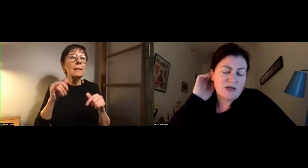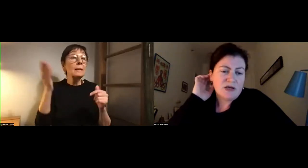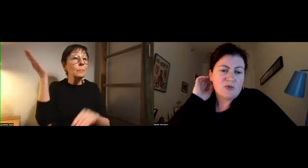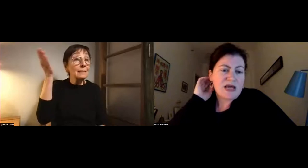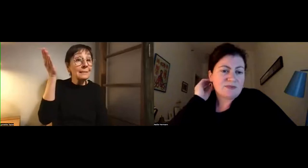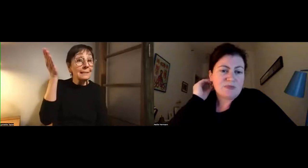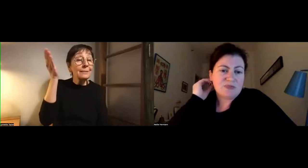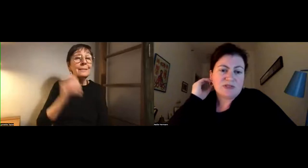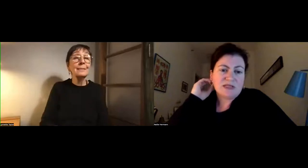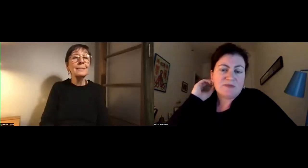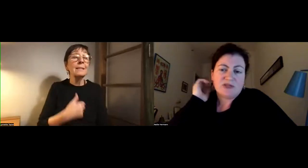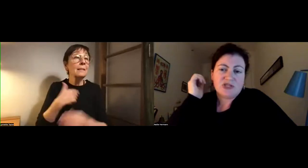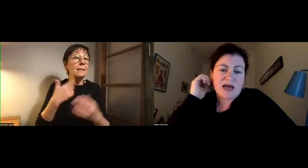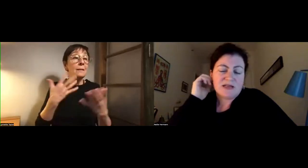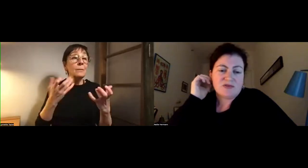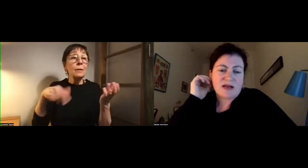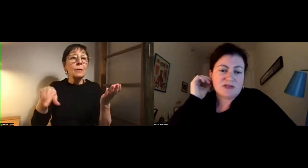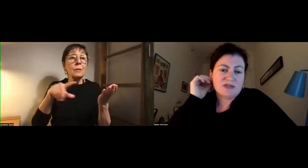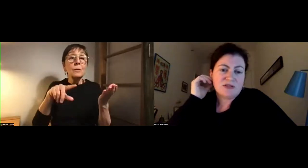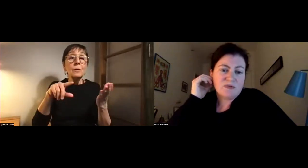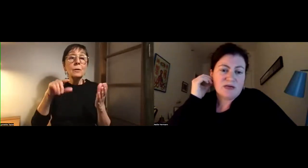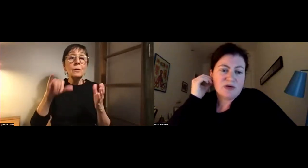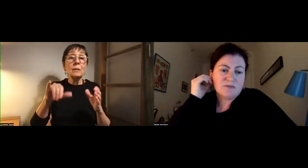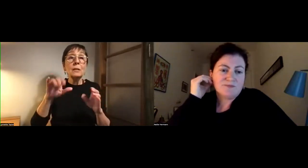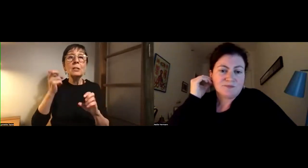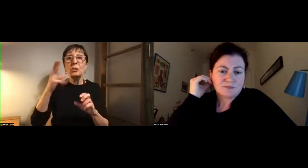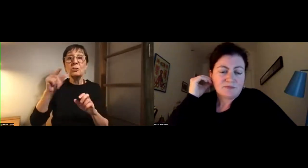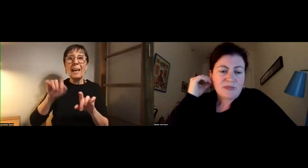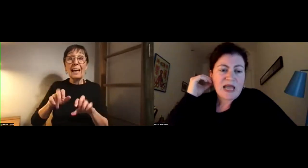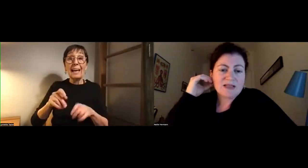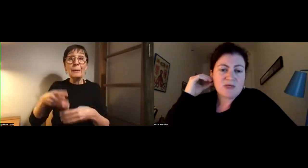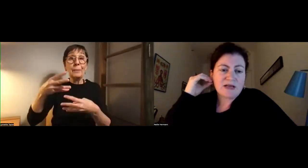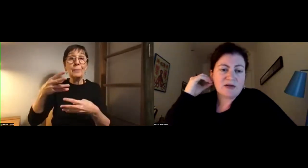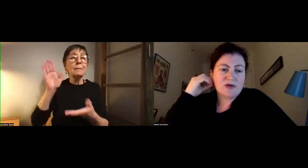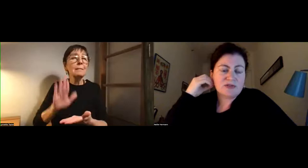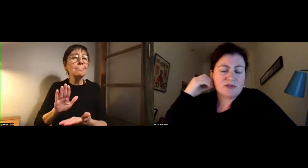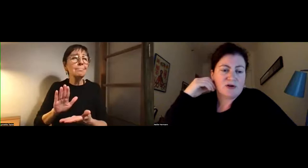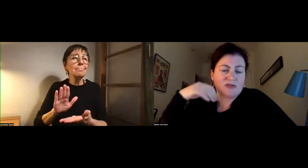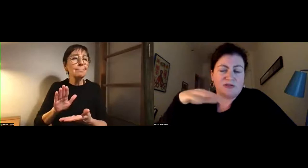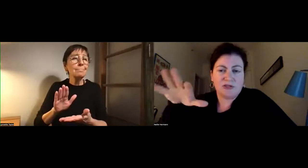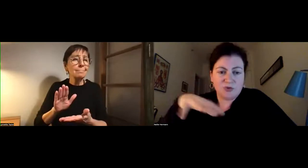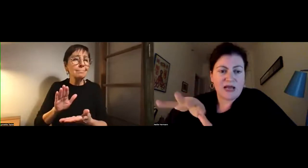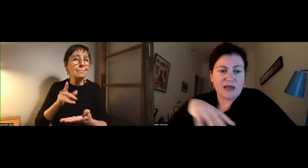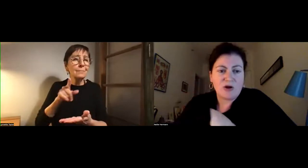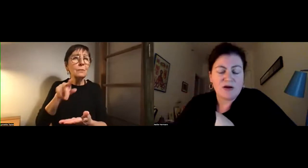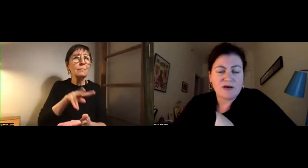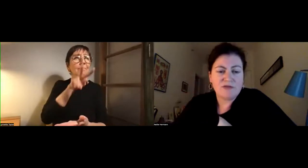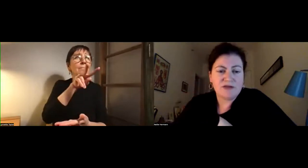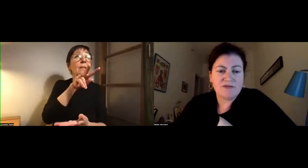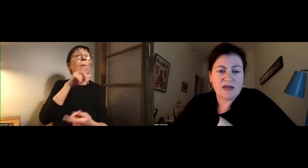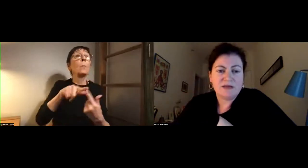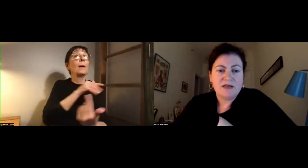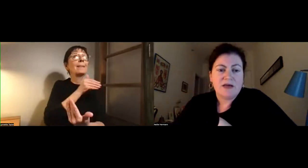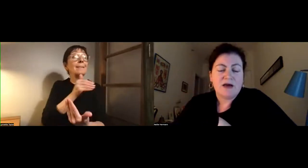presentation, we ask people to keep the chat interactions to a minimum. As we get closer to the Q&A part of